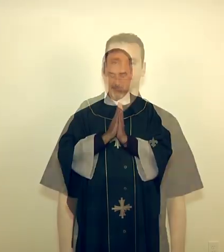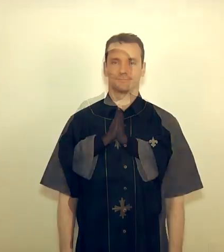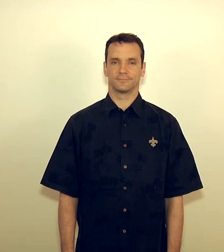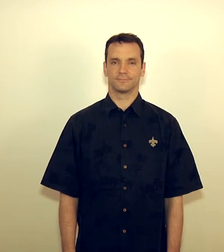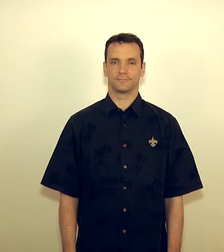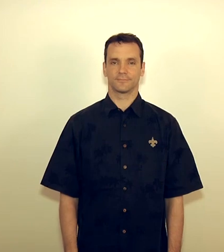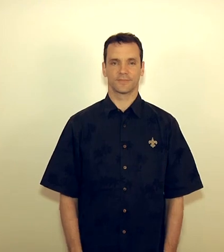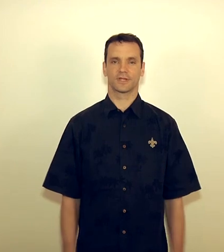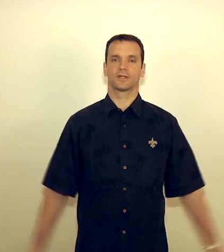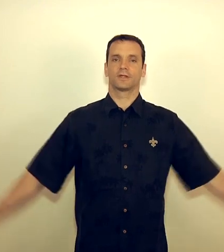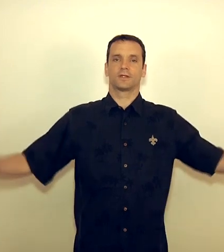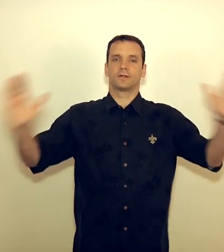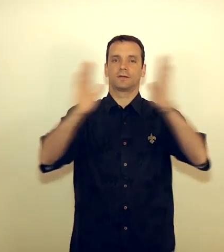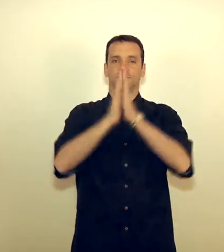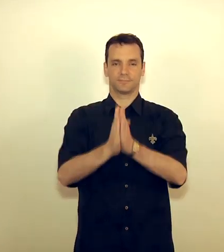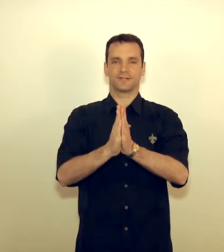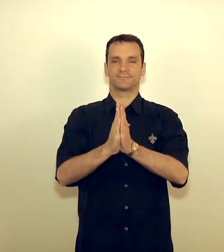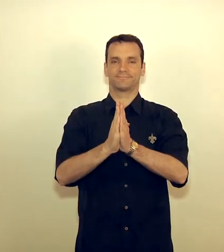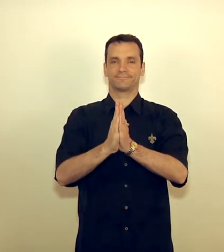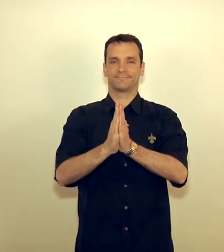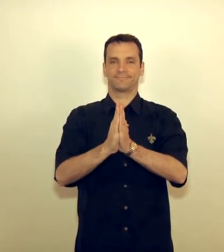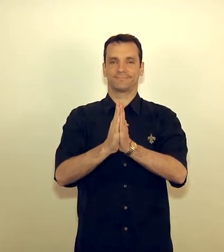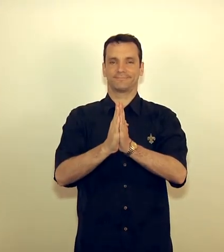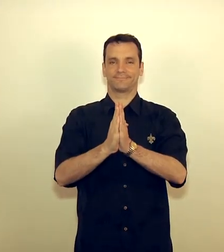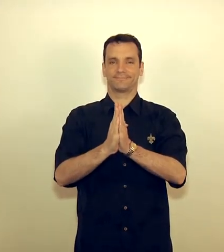Amen. Amen.